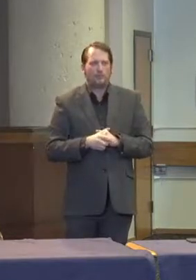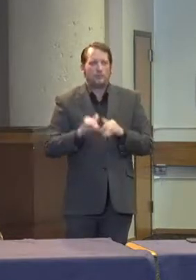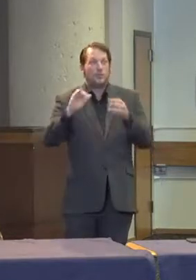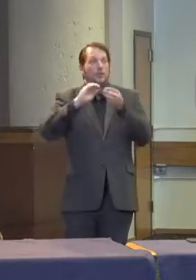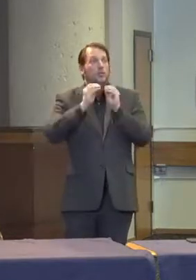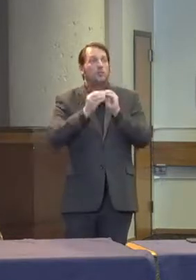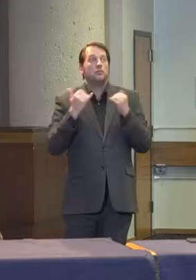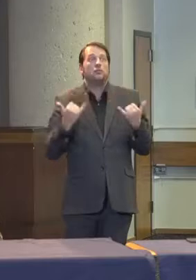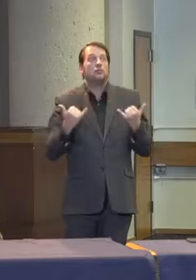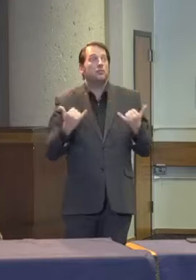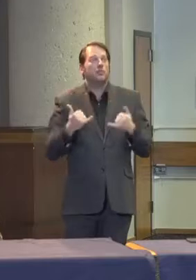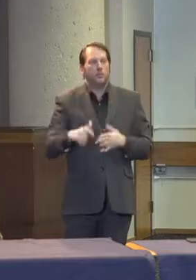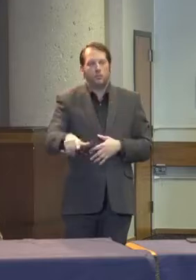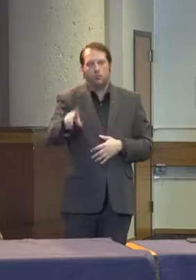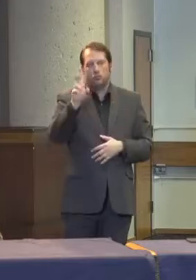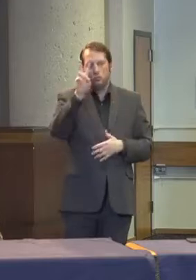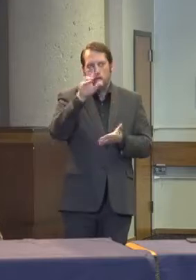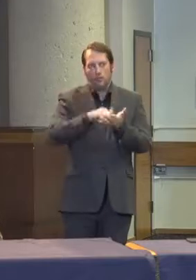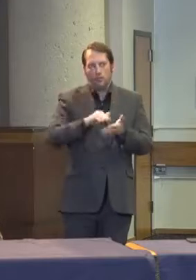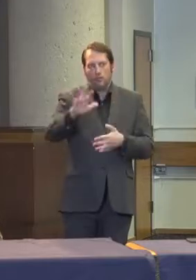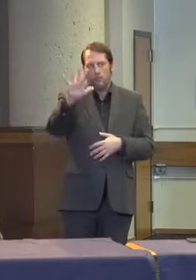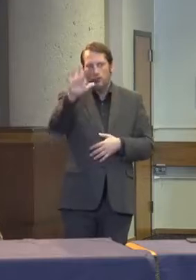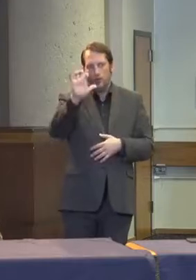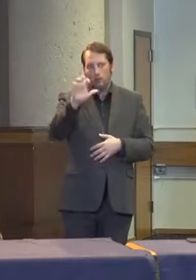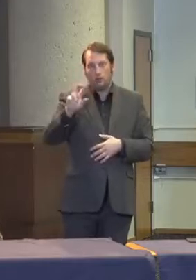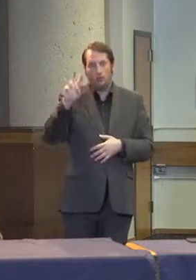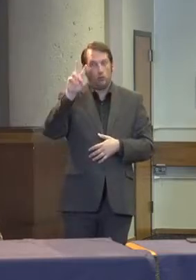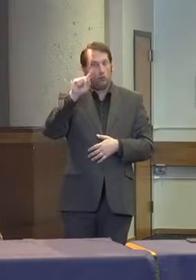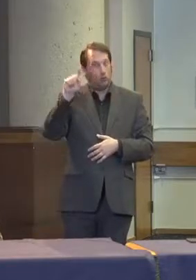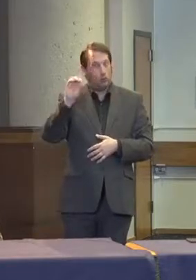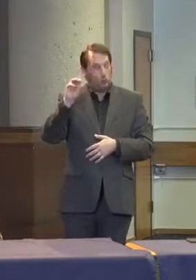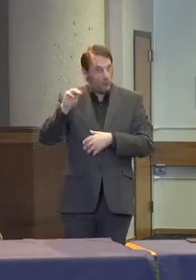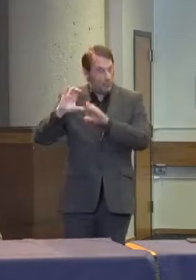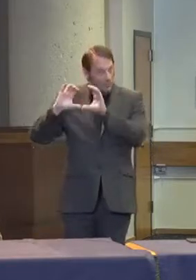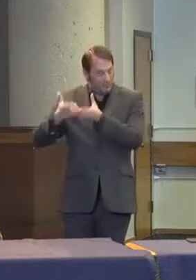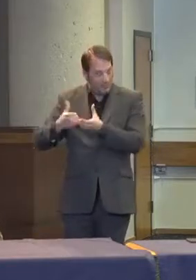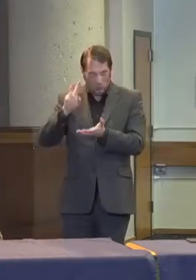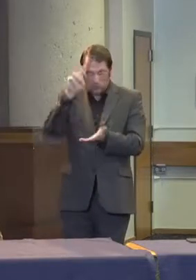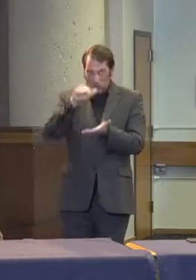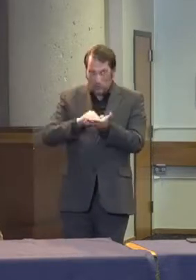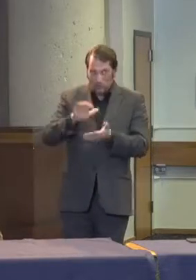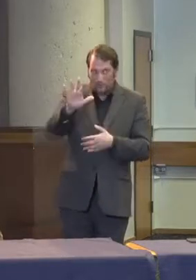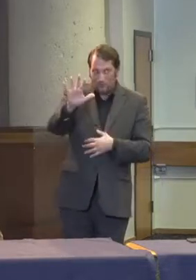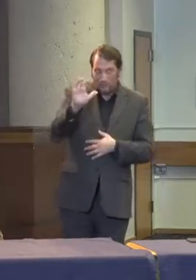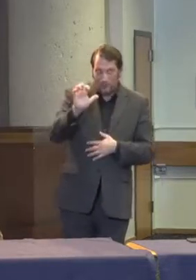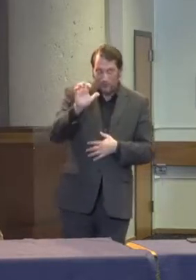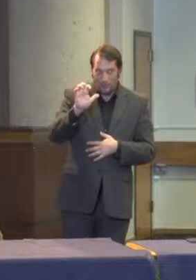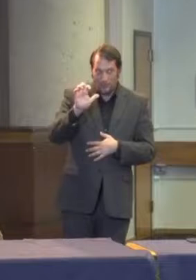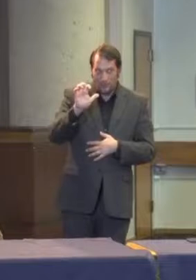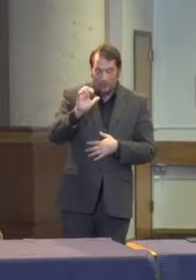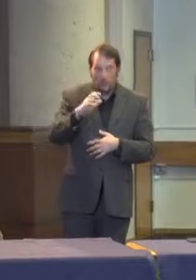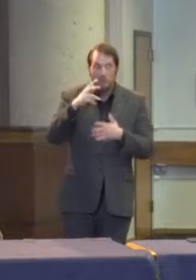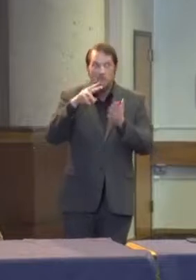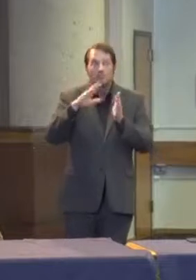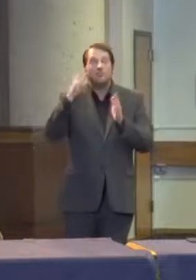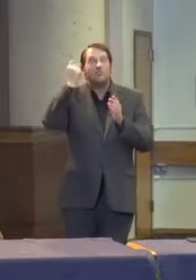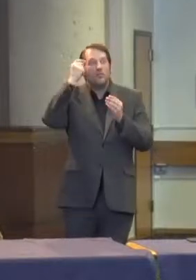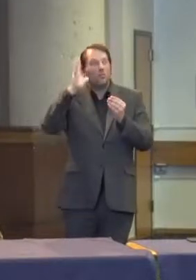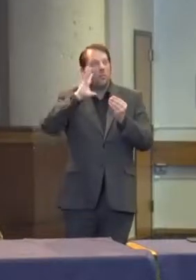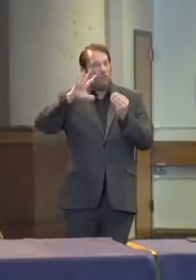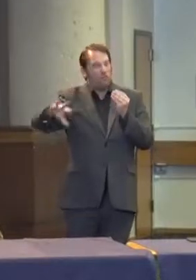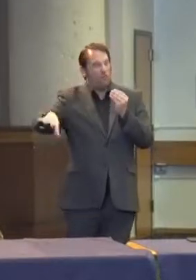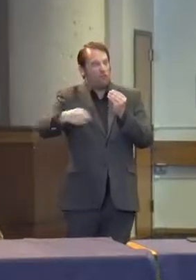Zoom classes going on. This afternoon, well over 1,000 more, and those will continue to ramp up, as well as pushing